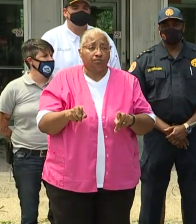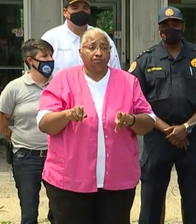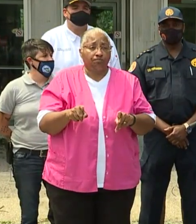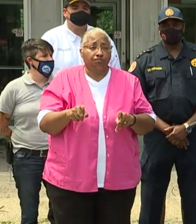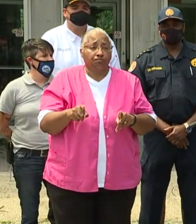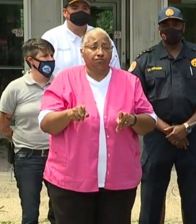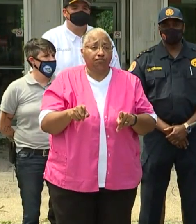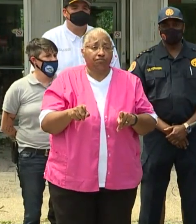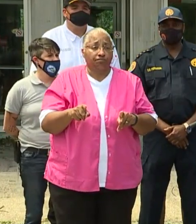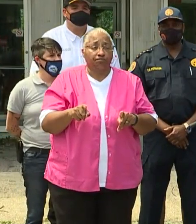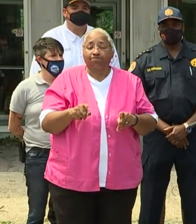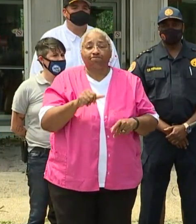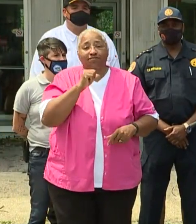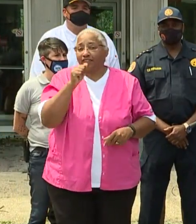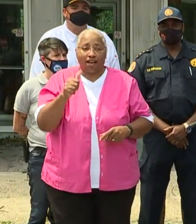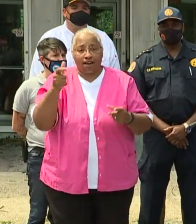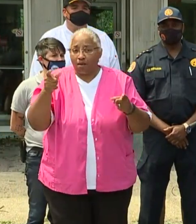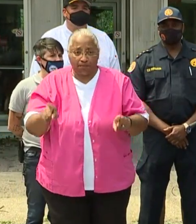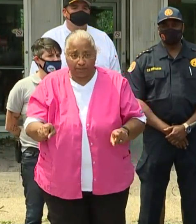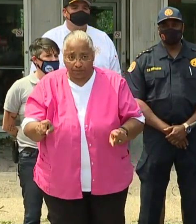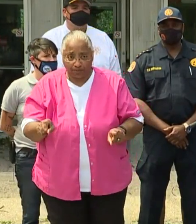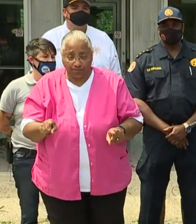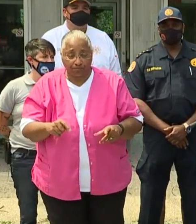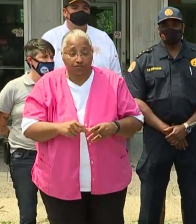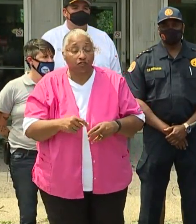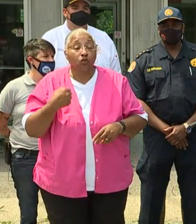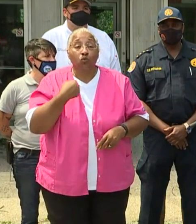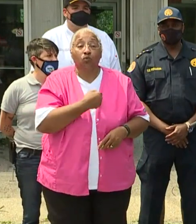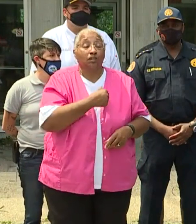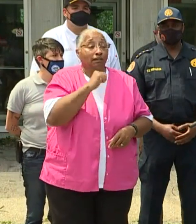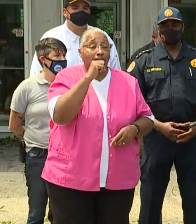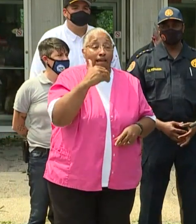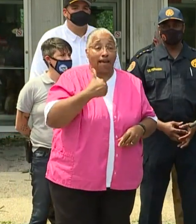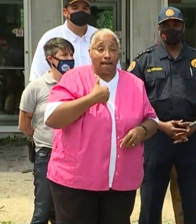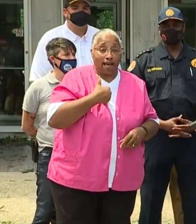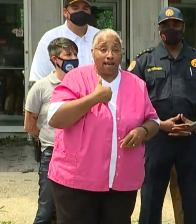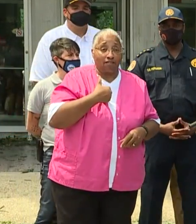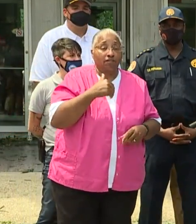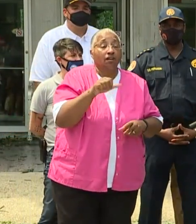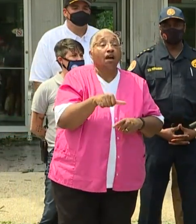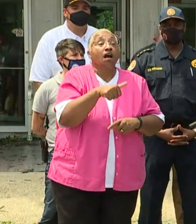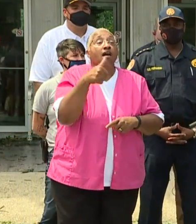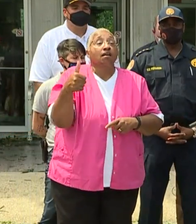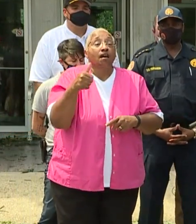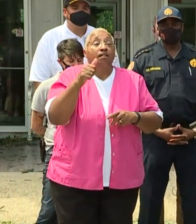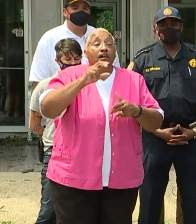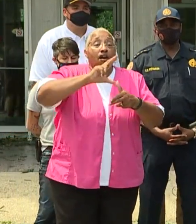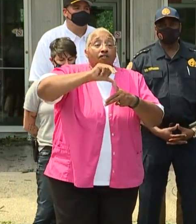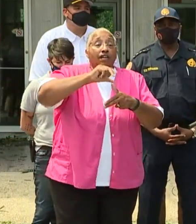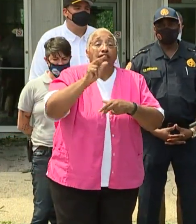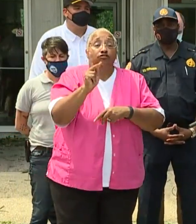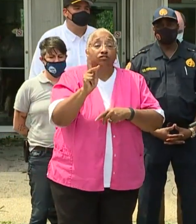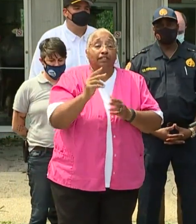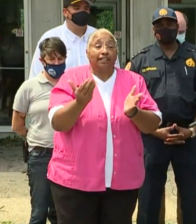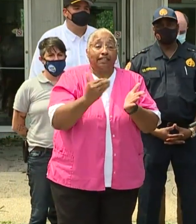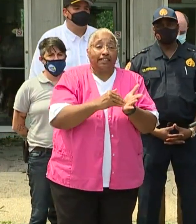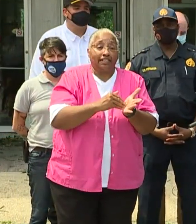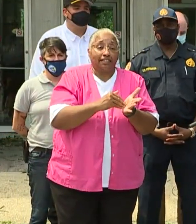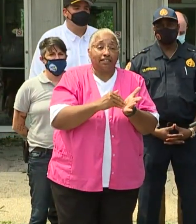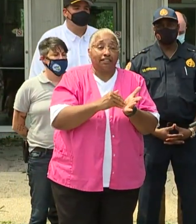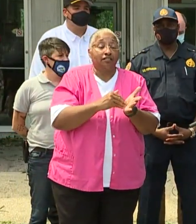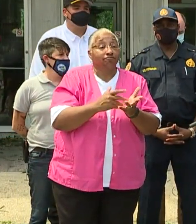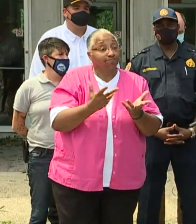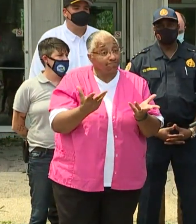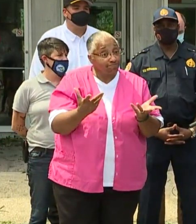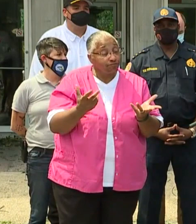it did not happen. We did not have another Katrina. And that's something, again, we